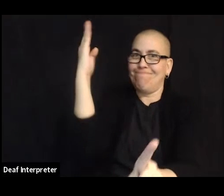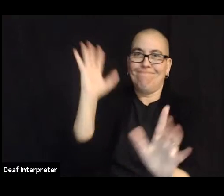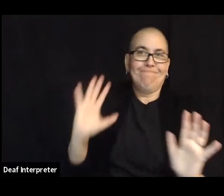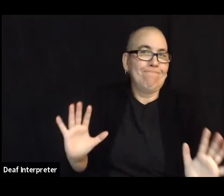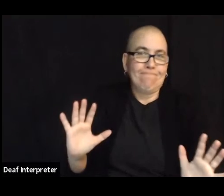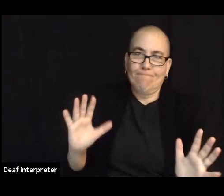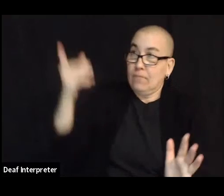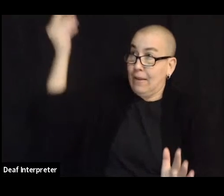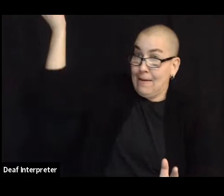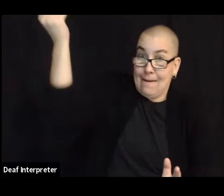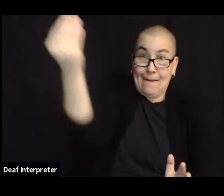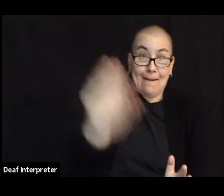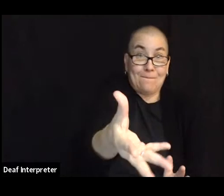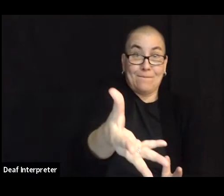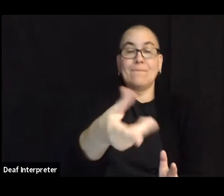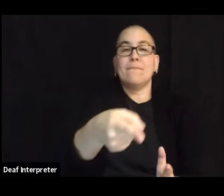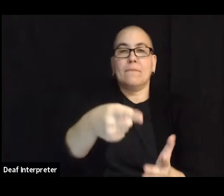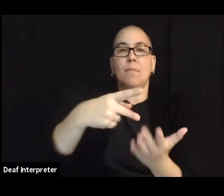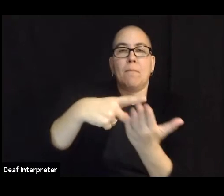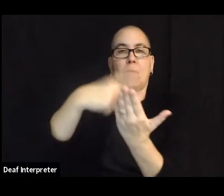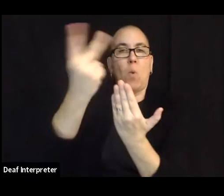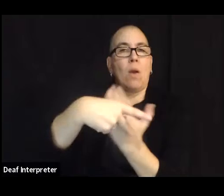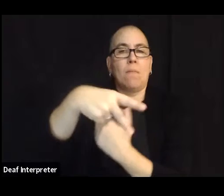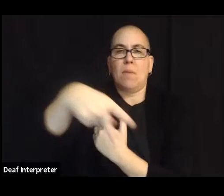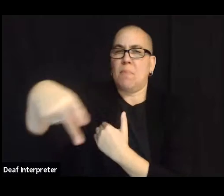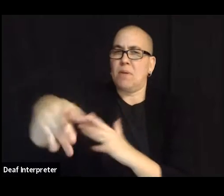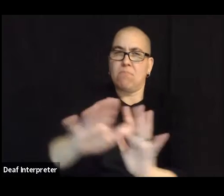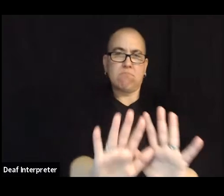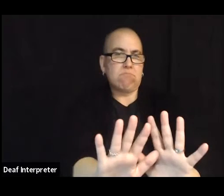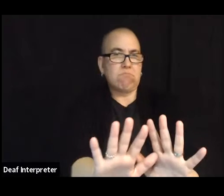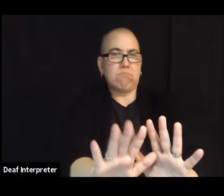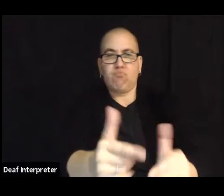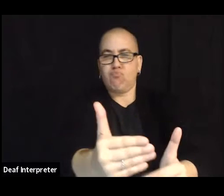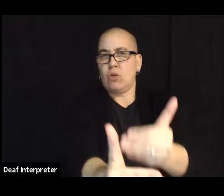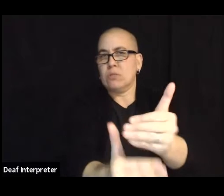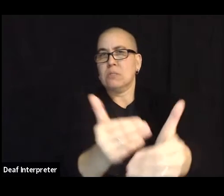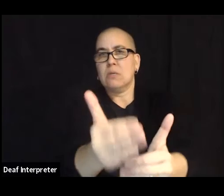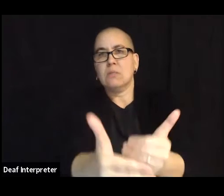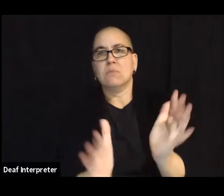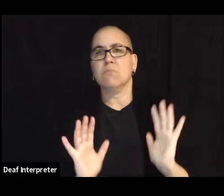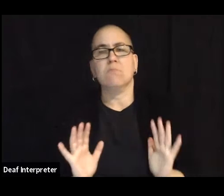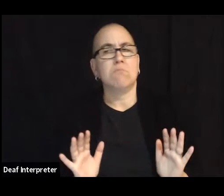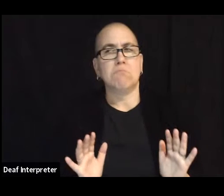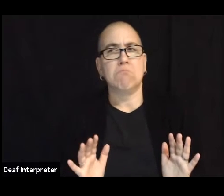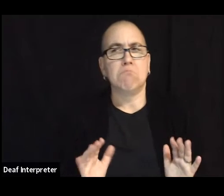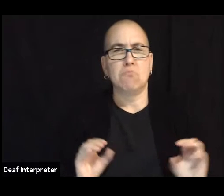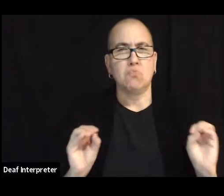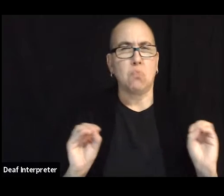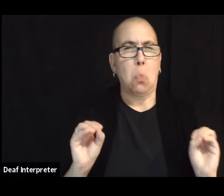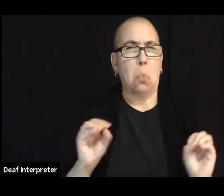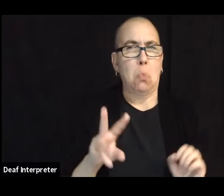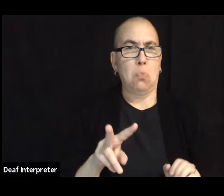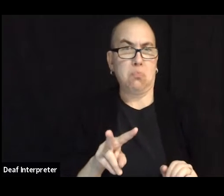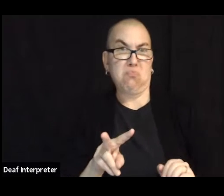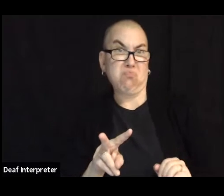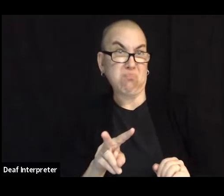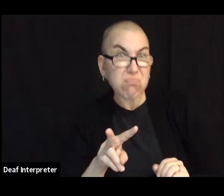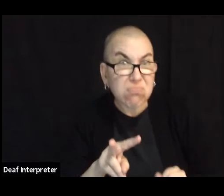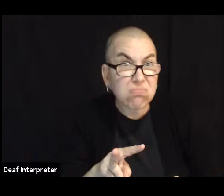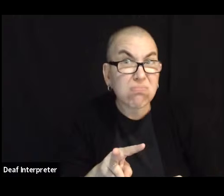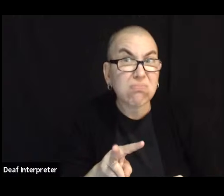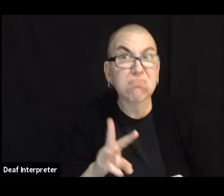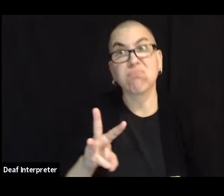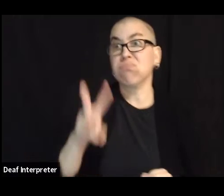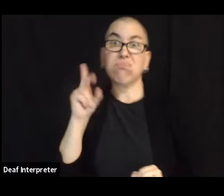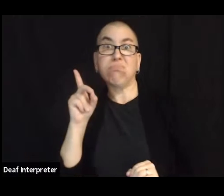the vaccination. So, it's not a situation where we could just step in and say we're not